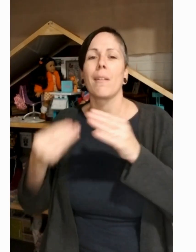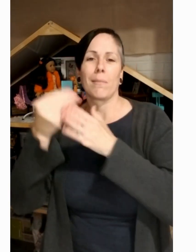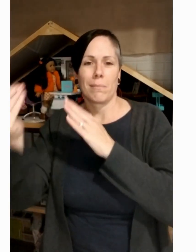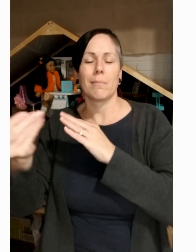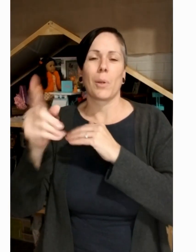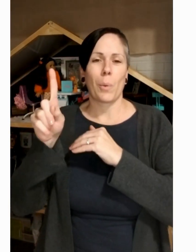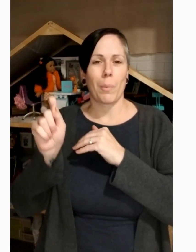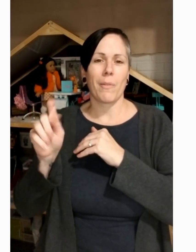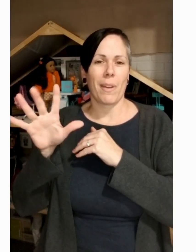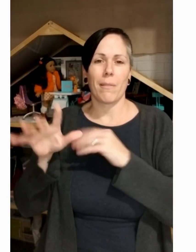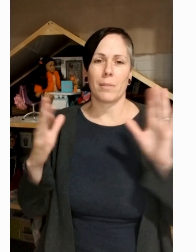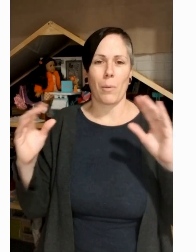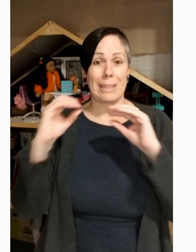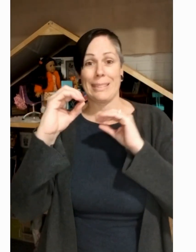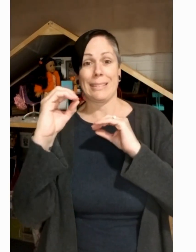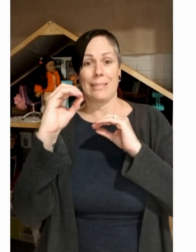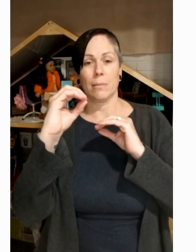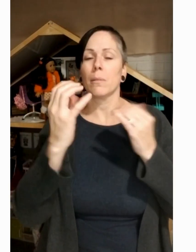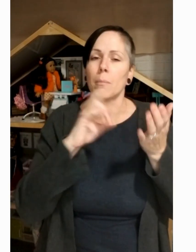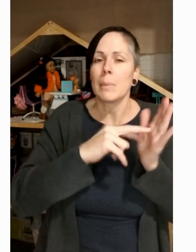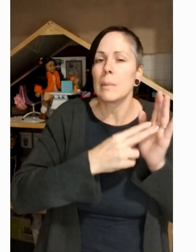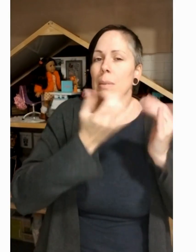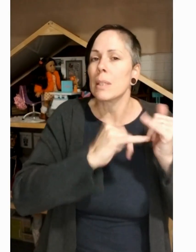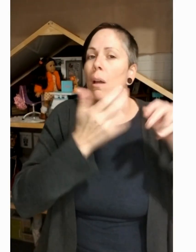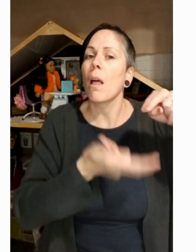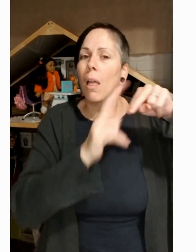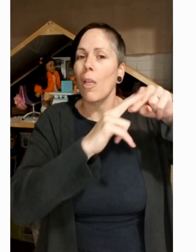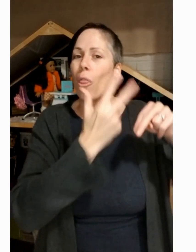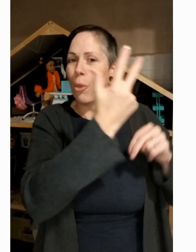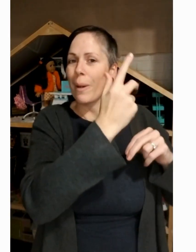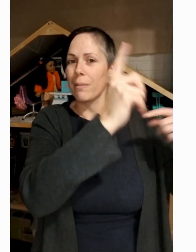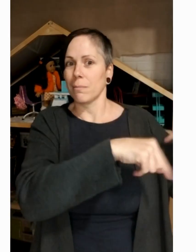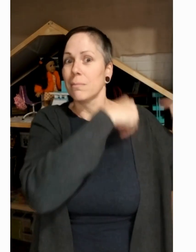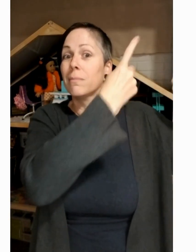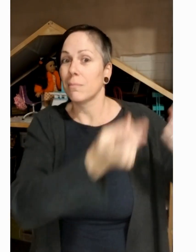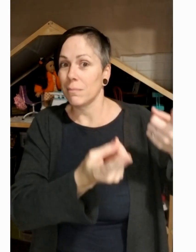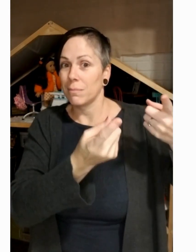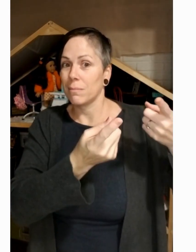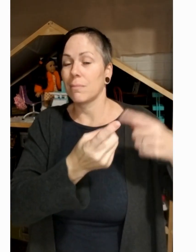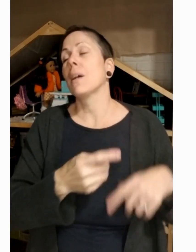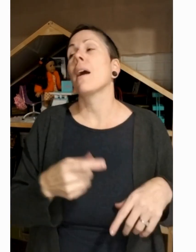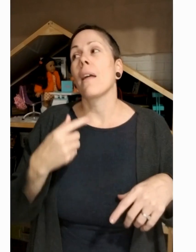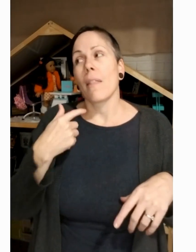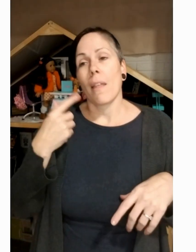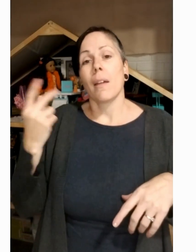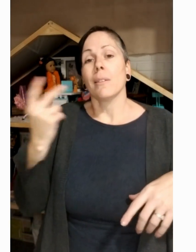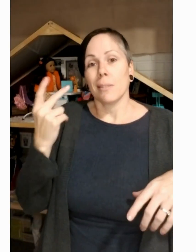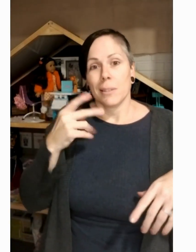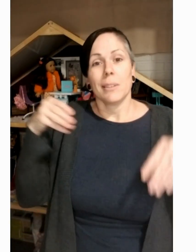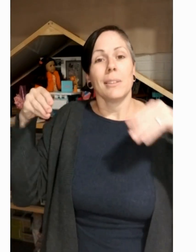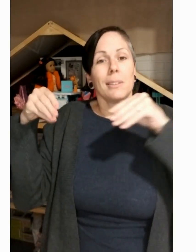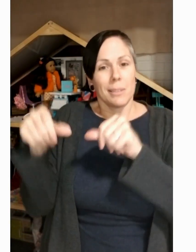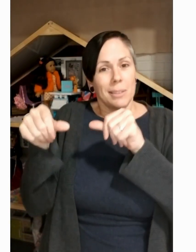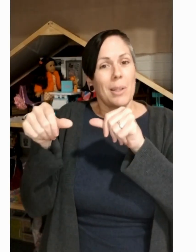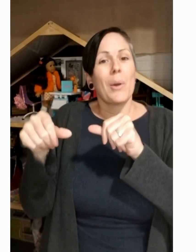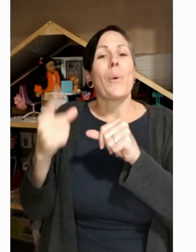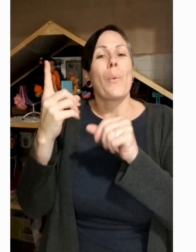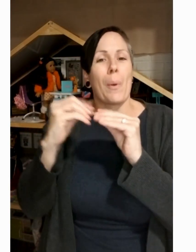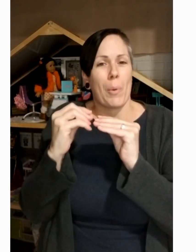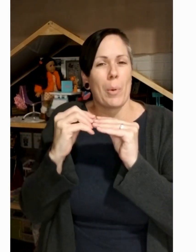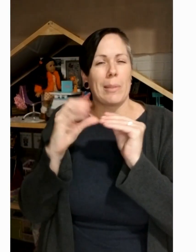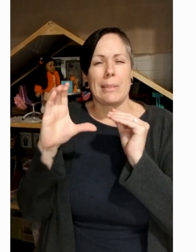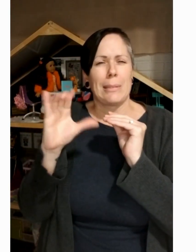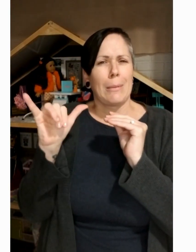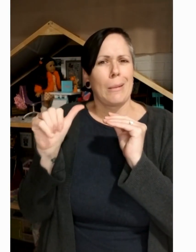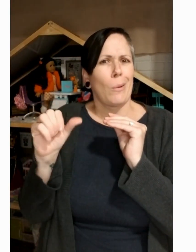then we brought in one more jointly owned doll that was a CYO.